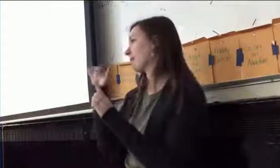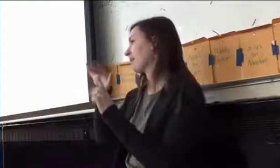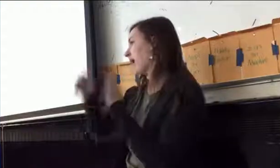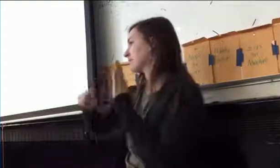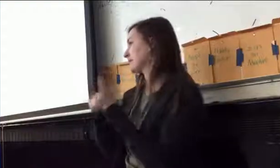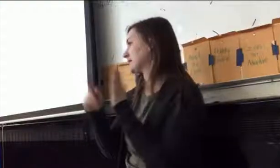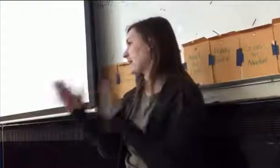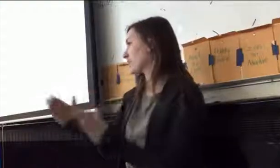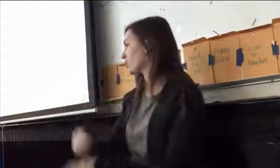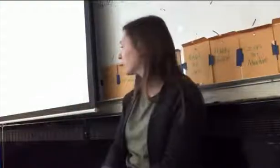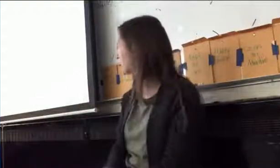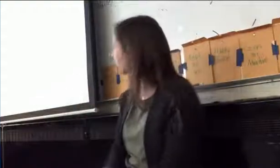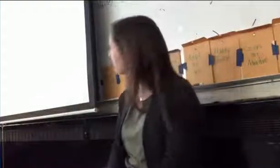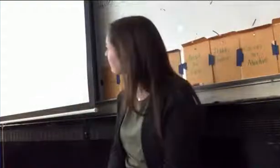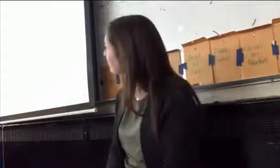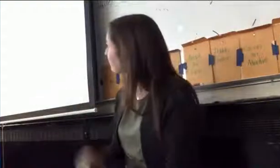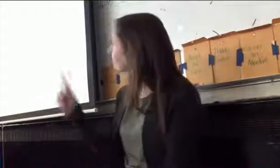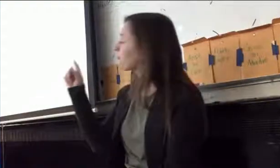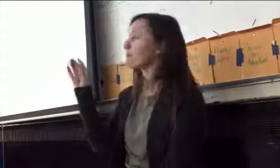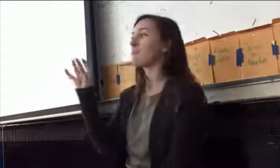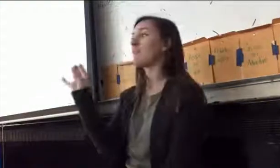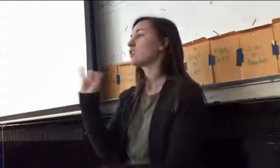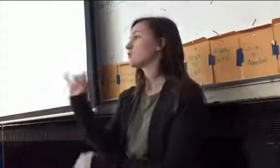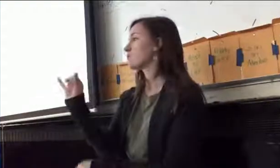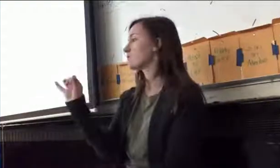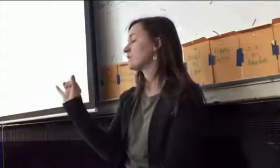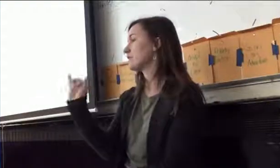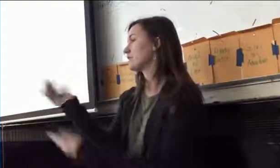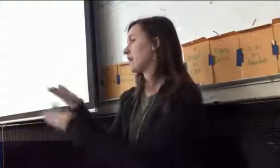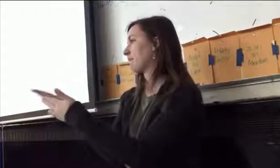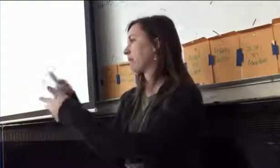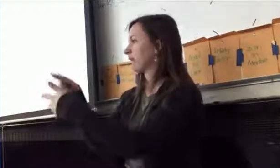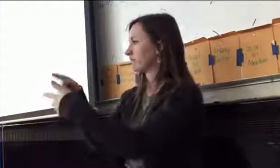period of industrialization. So same exact thing about how old